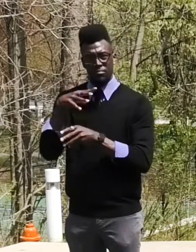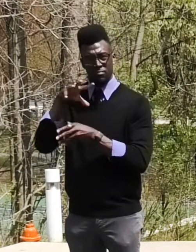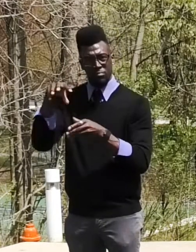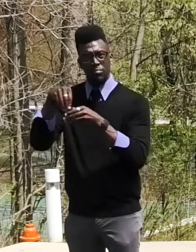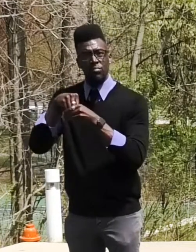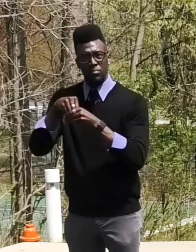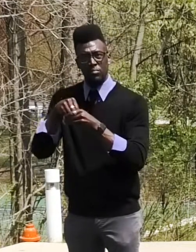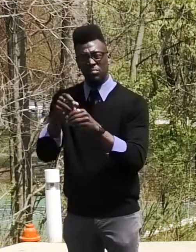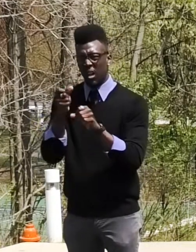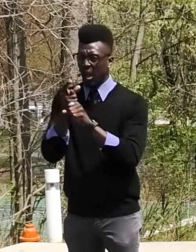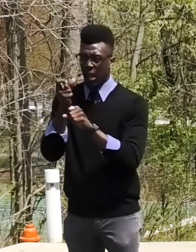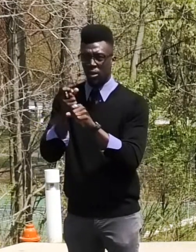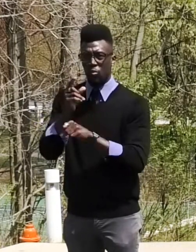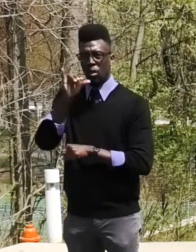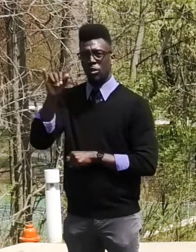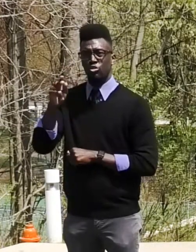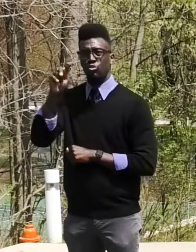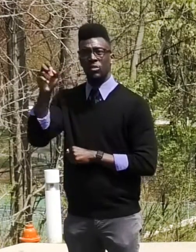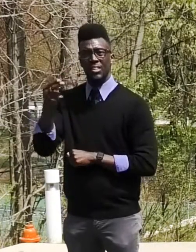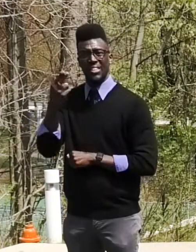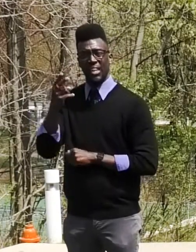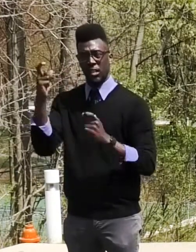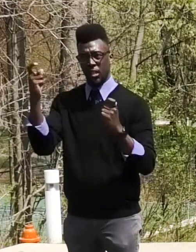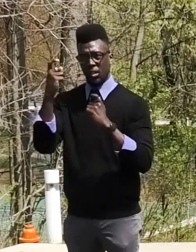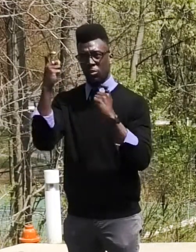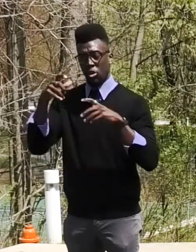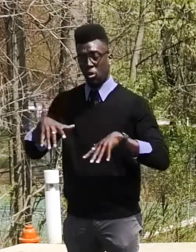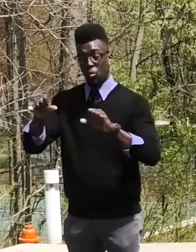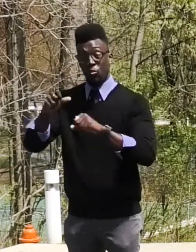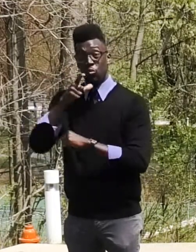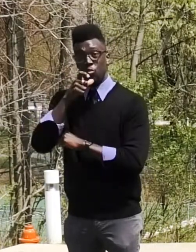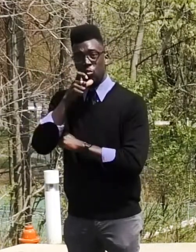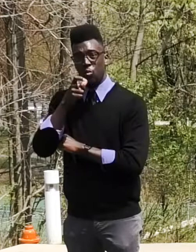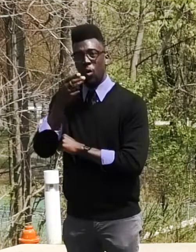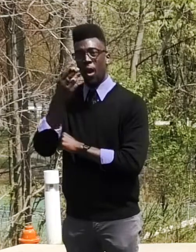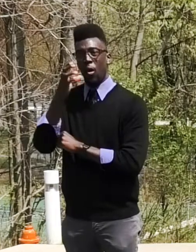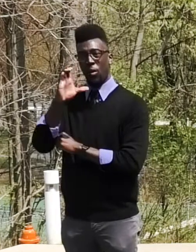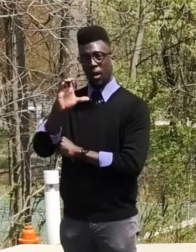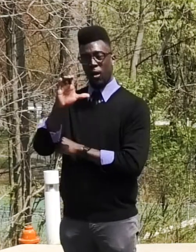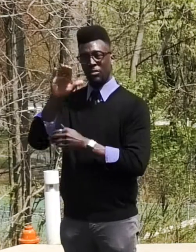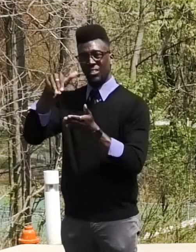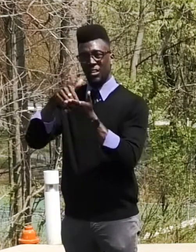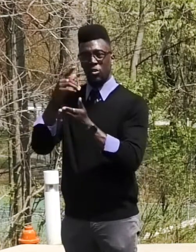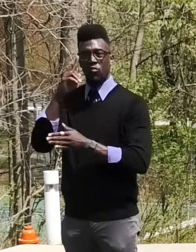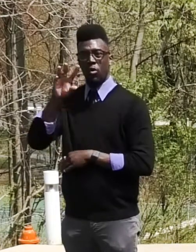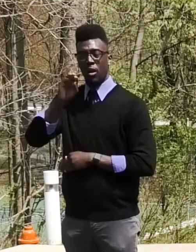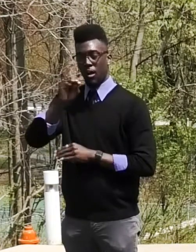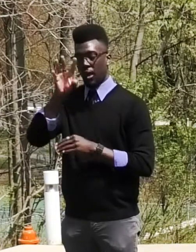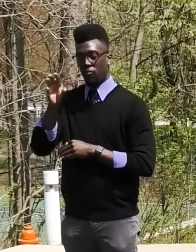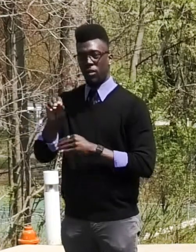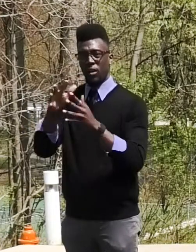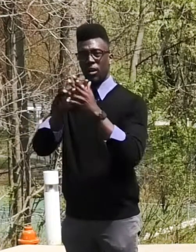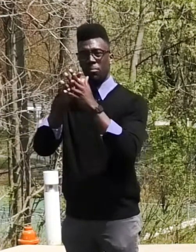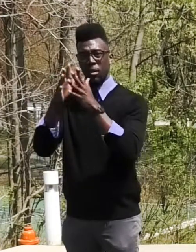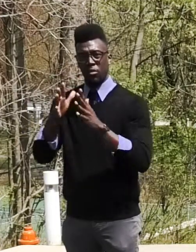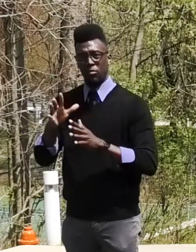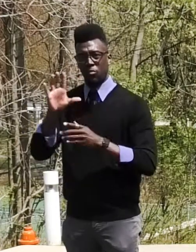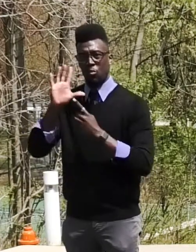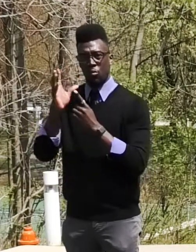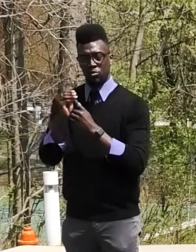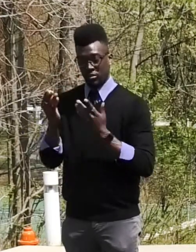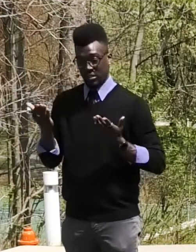annual Juneteenth celebration hosted by the Howard County Center for African American Culture right here at Oakland Manor.